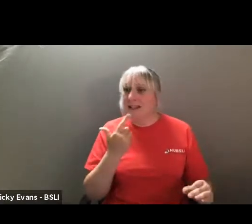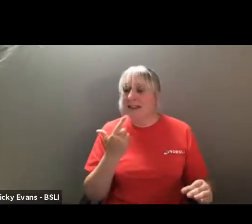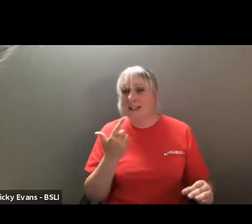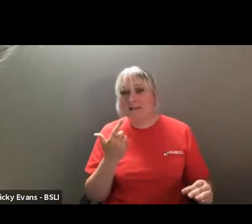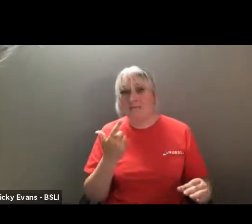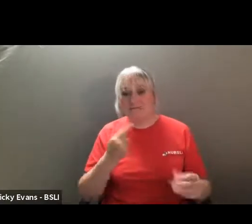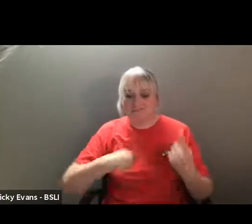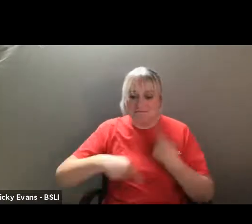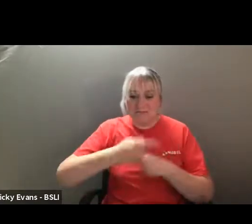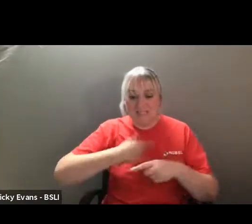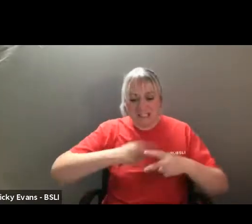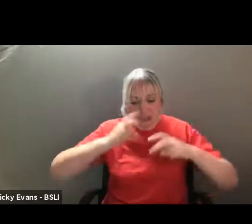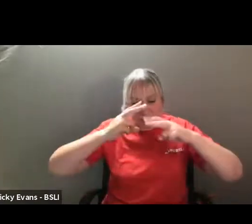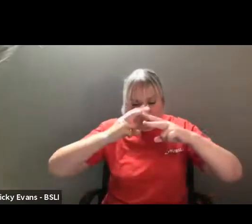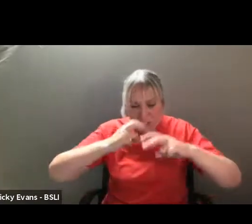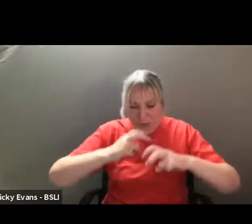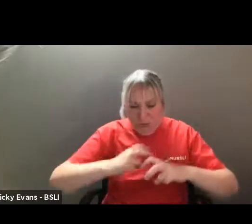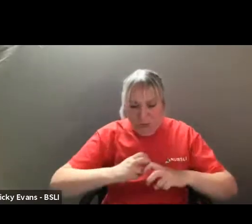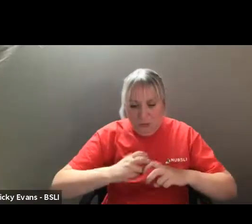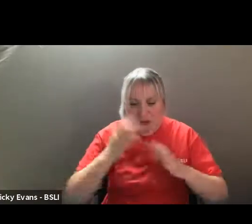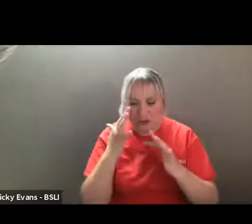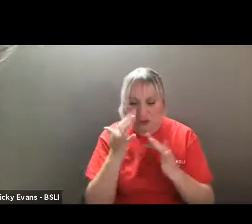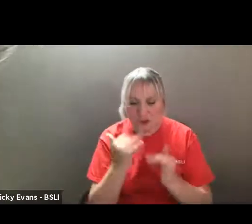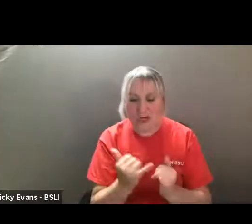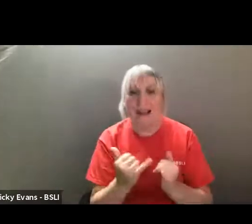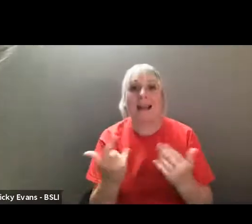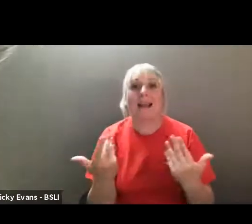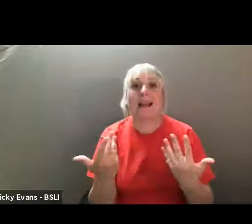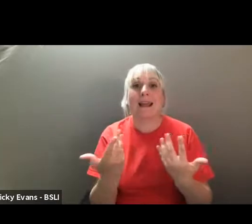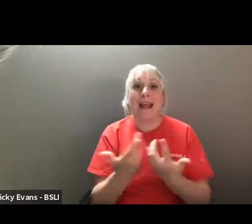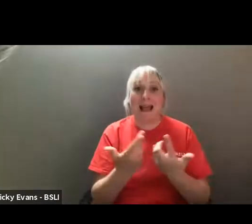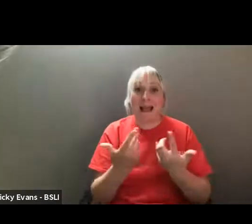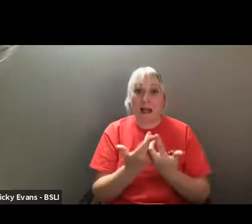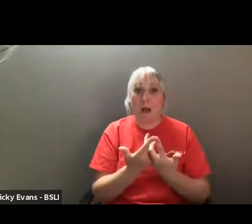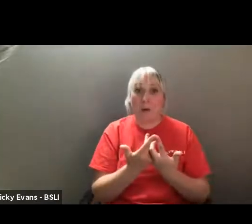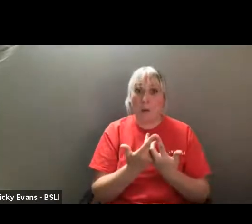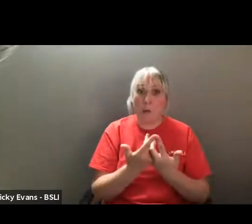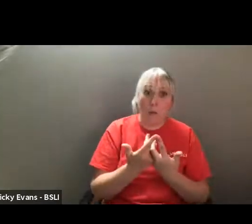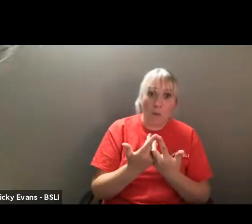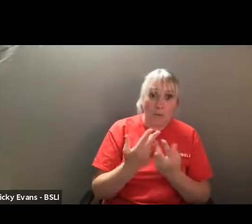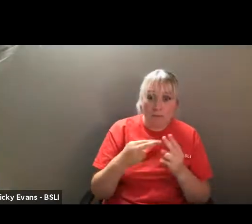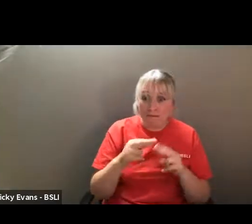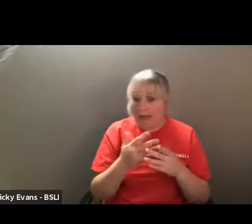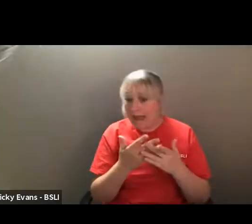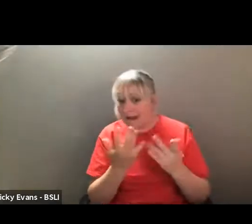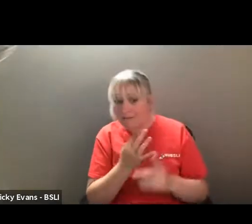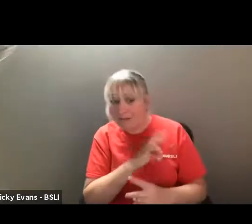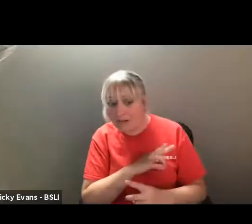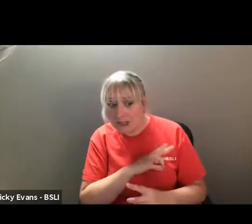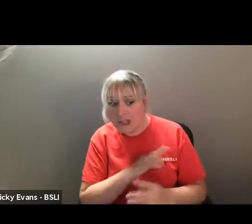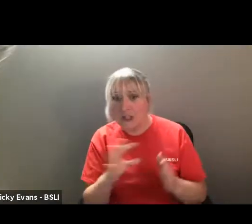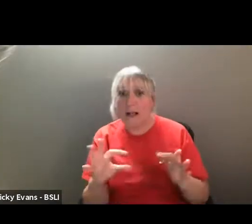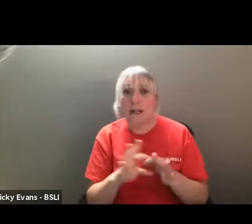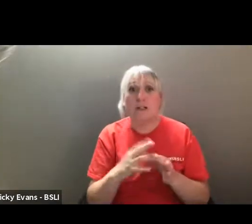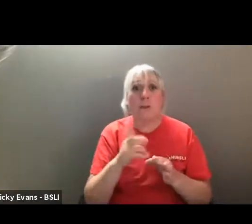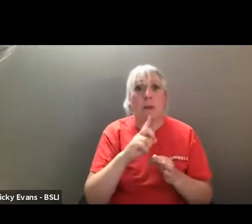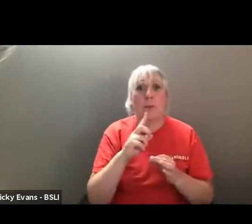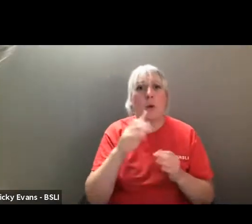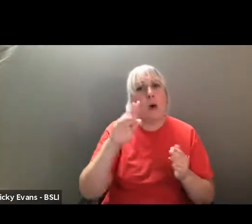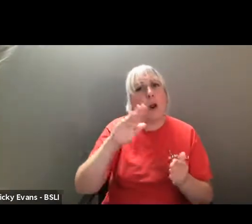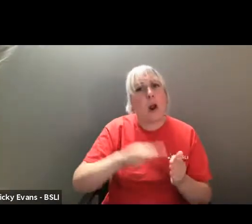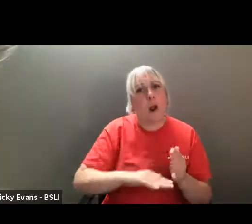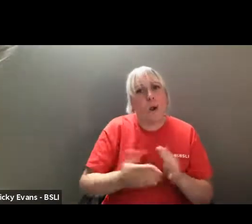at to see whether there are actual real advantages to people on low incomes from